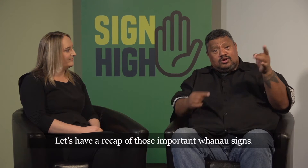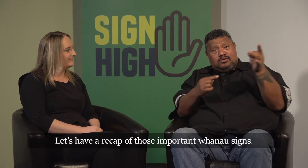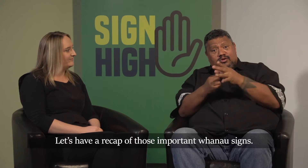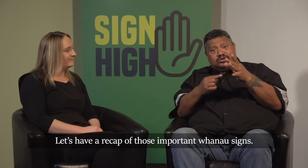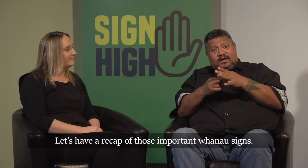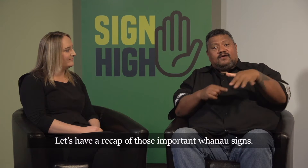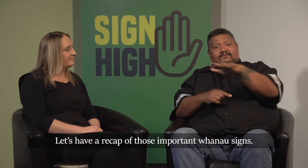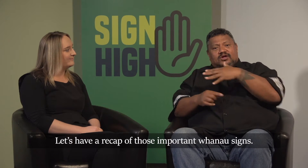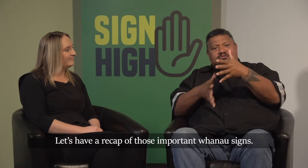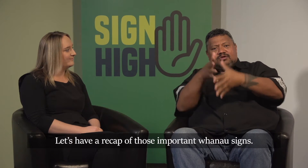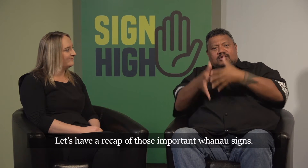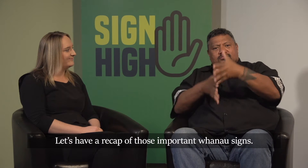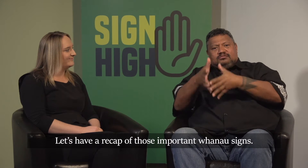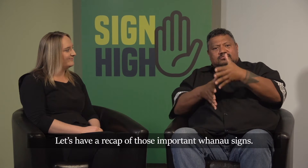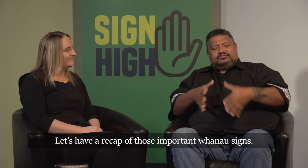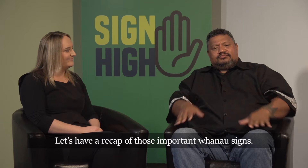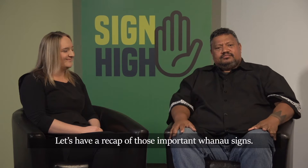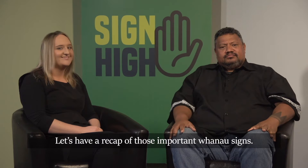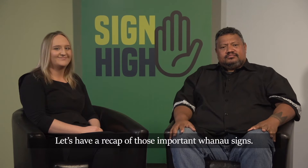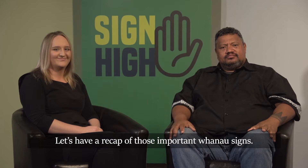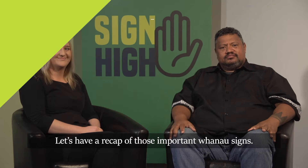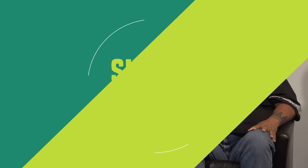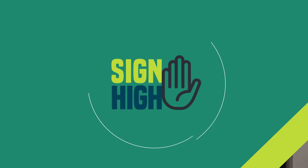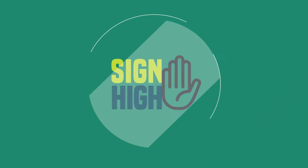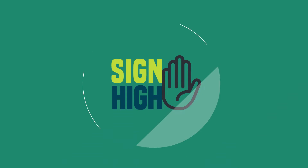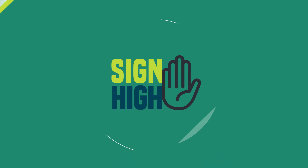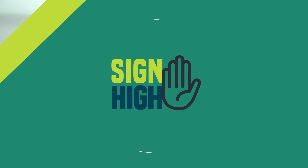Let's have a recap of those important whānau signs.